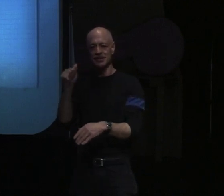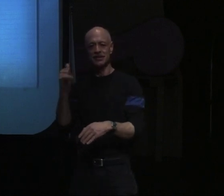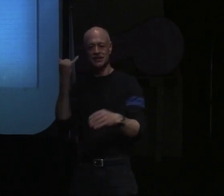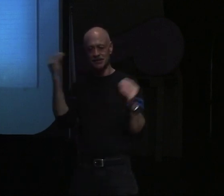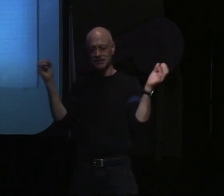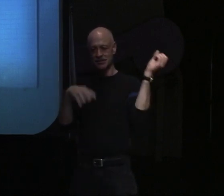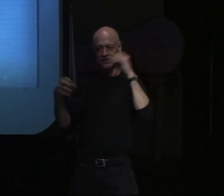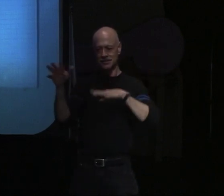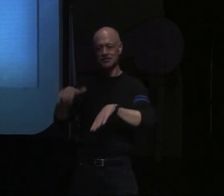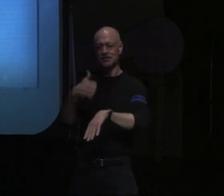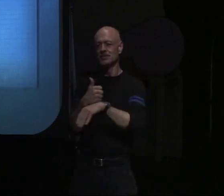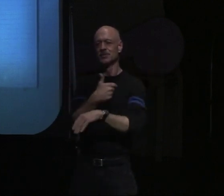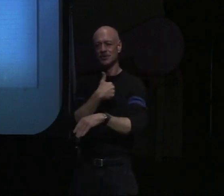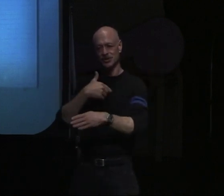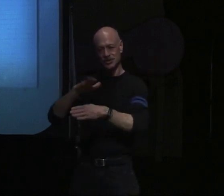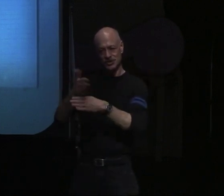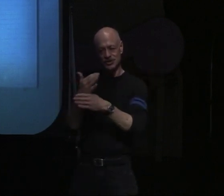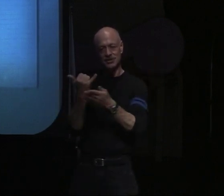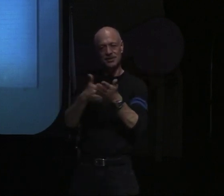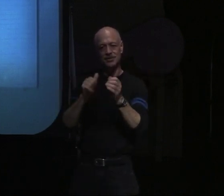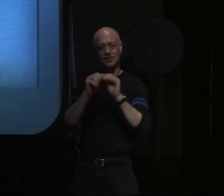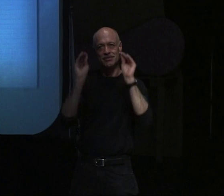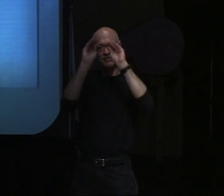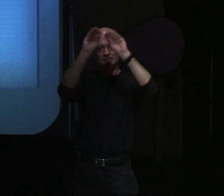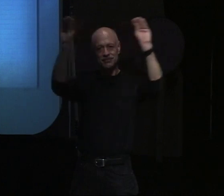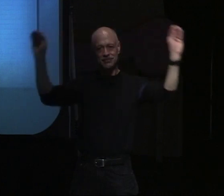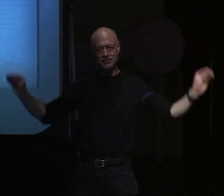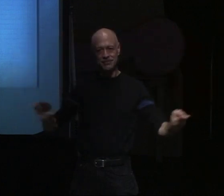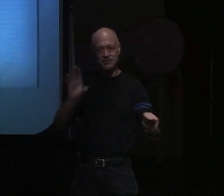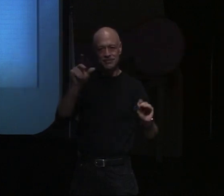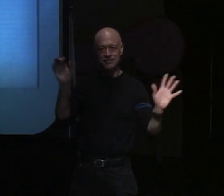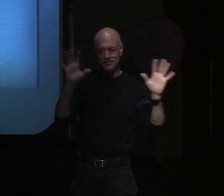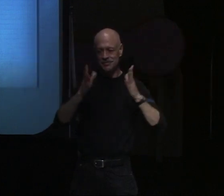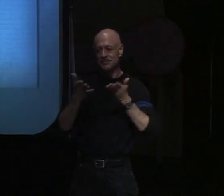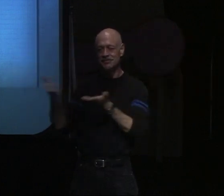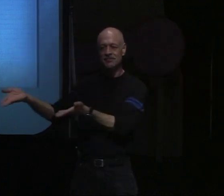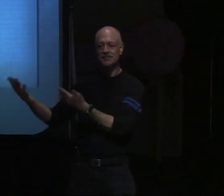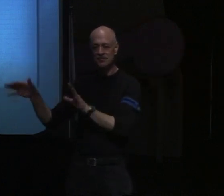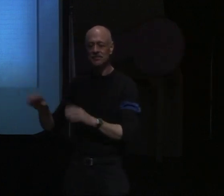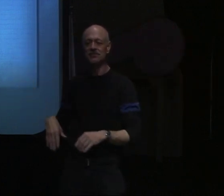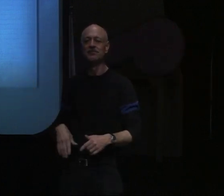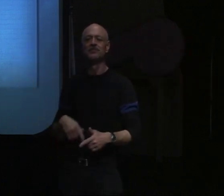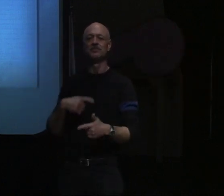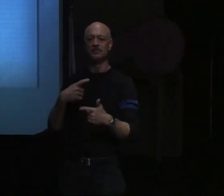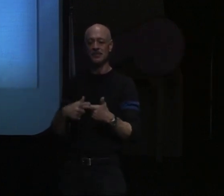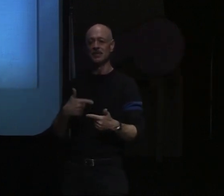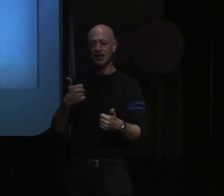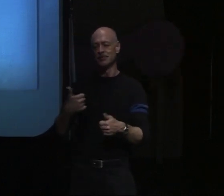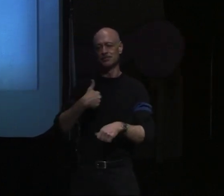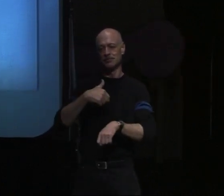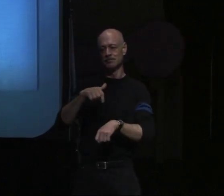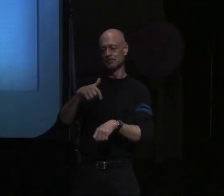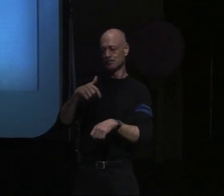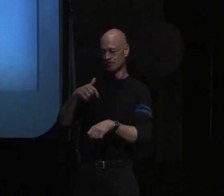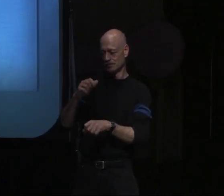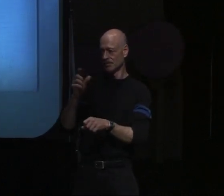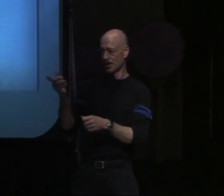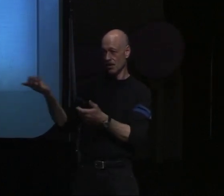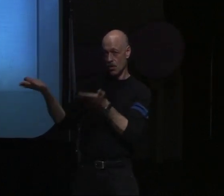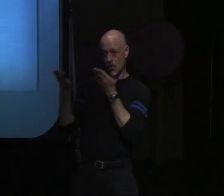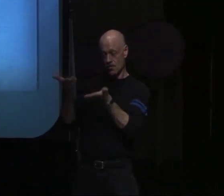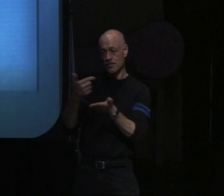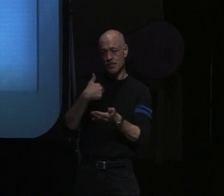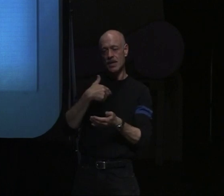decided to set up Devia, and sharing our experience through images and artwork.